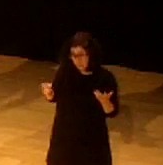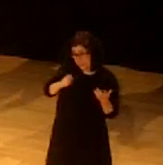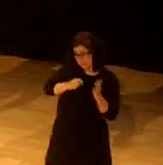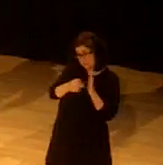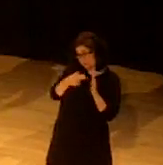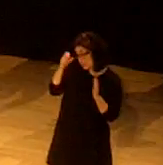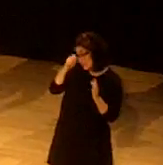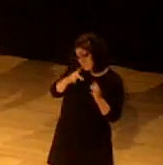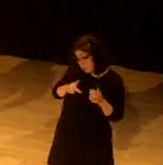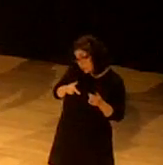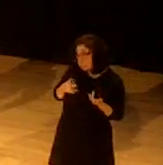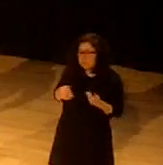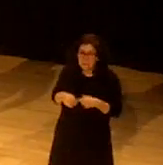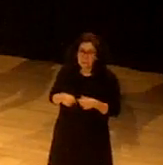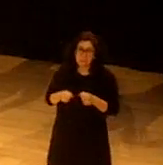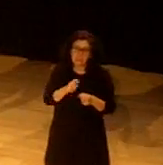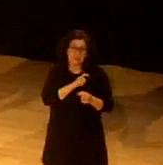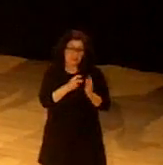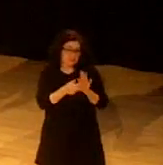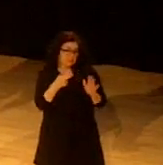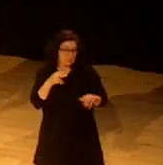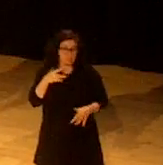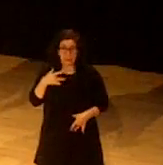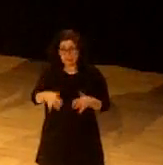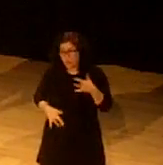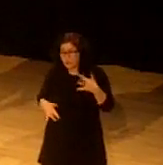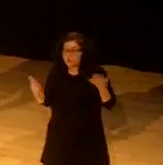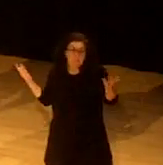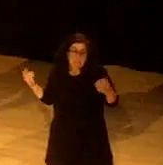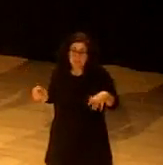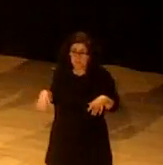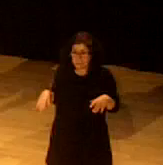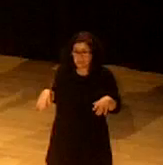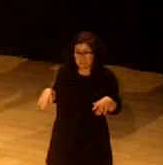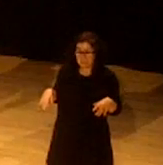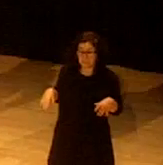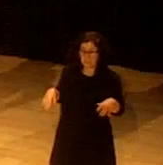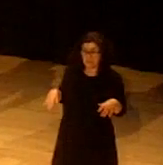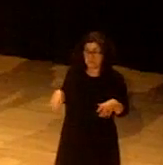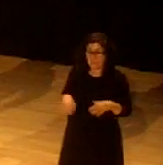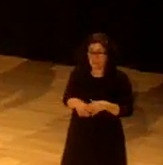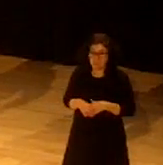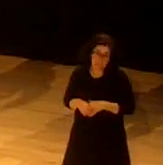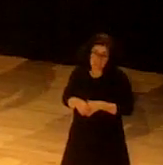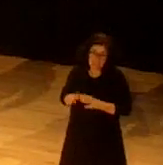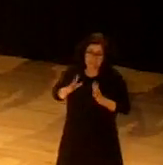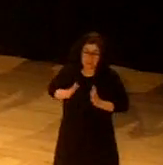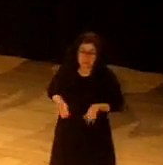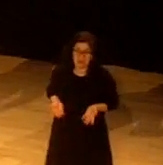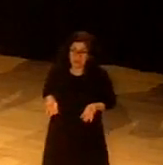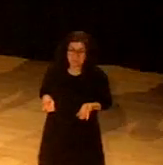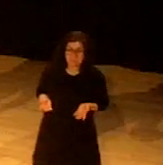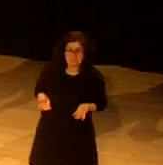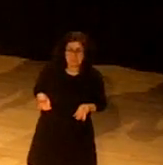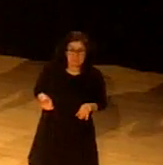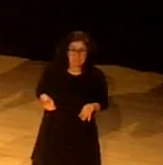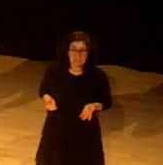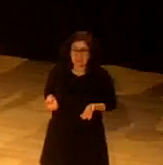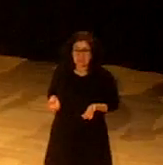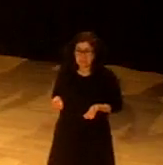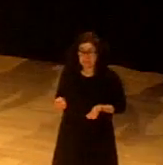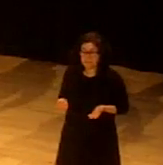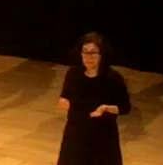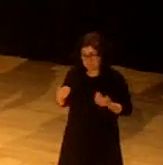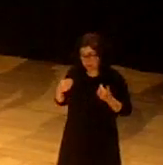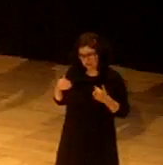of schizophrenia. Maybe you have this diagnosis of bipolar disorder. And like, that's fine to have that and